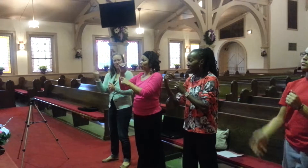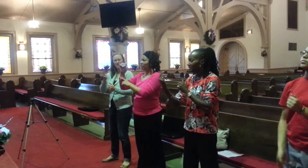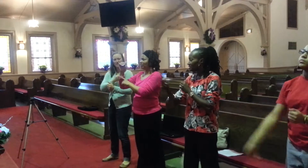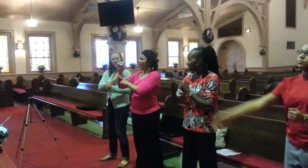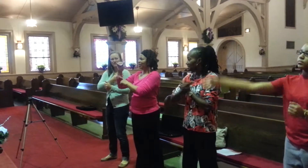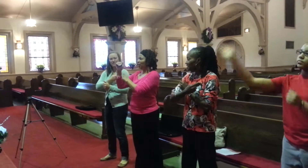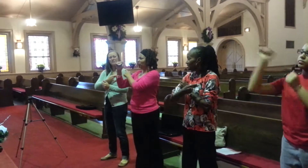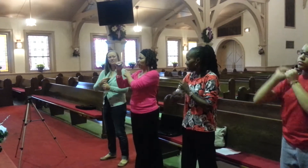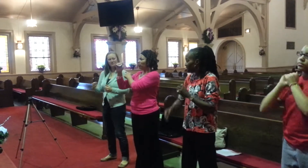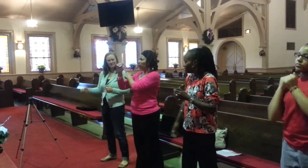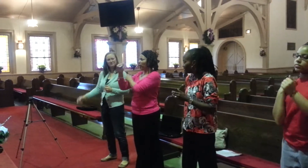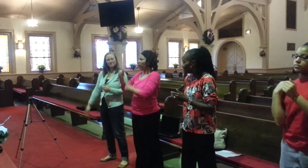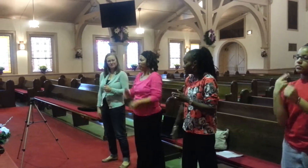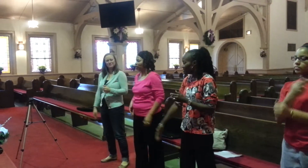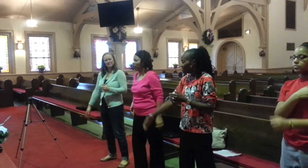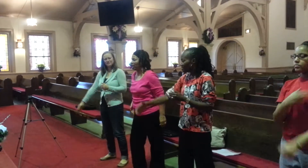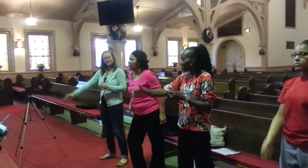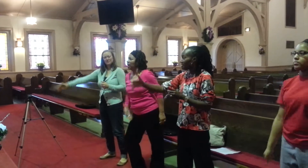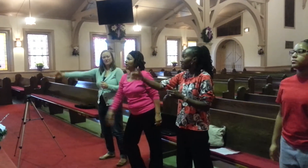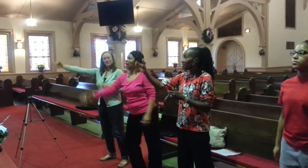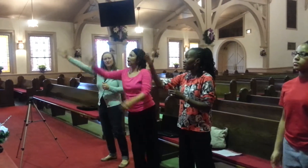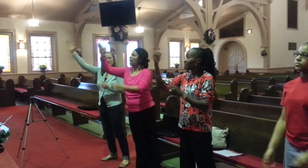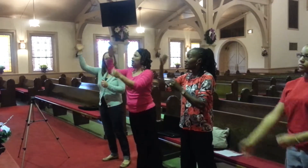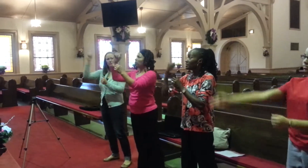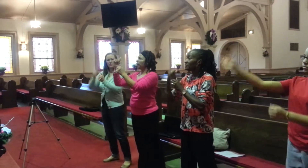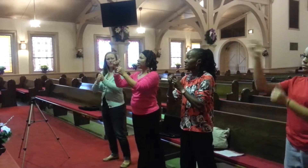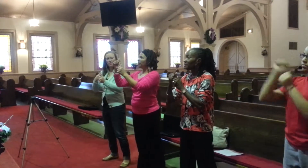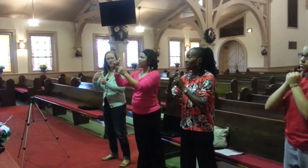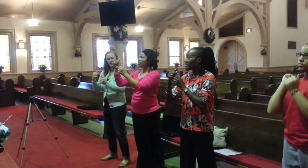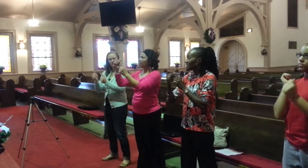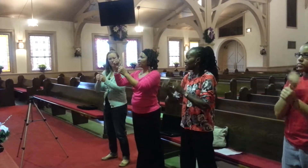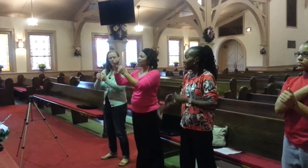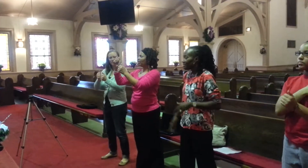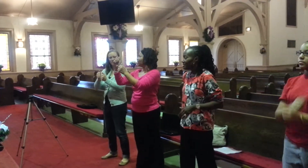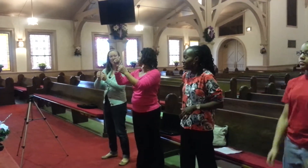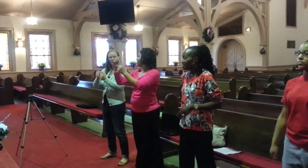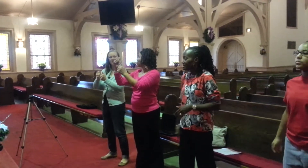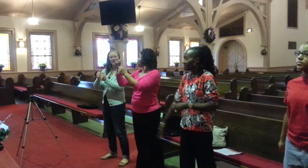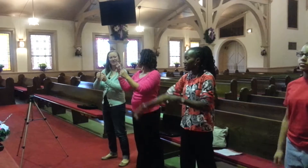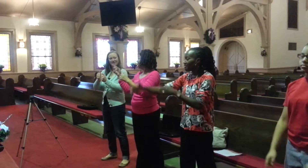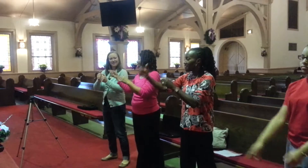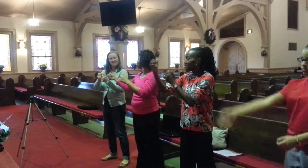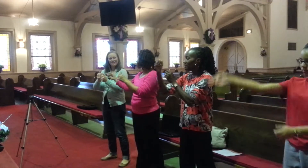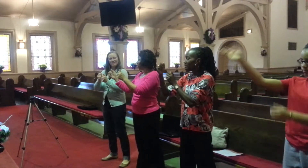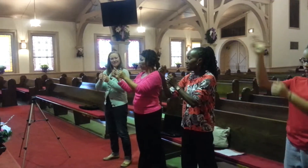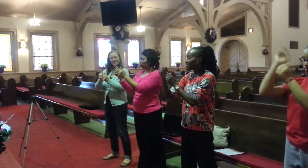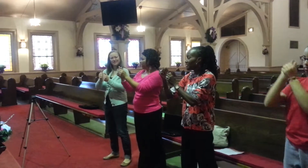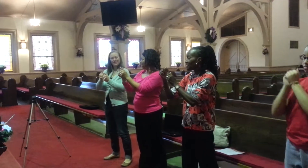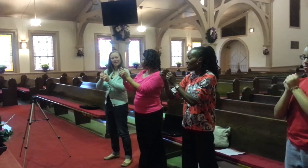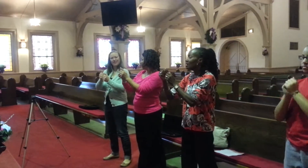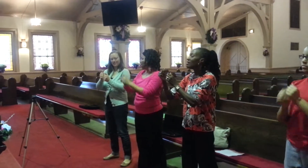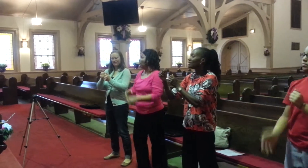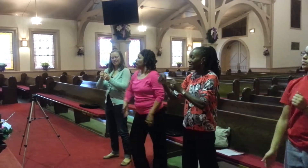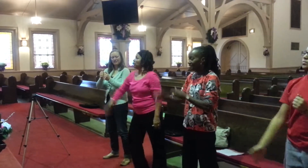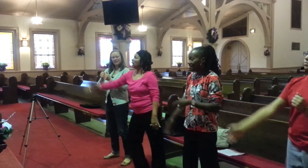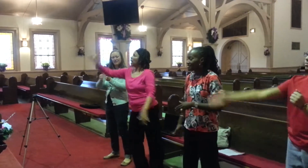shortness? You see where you were? Okay, let's do it again. God with. So you may not close it all the way, Karen. Oh, okay.